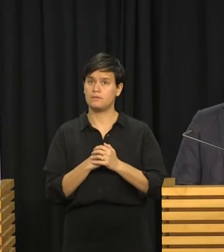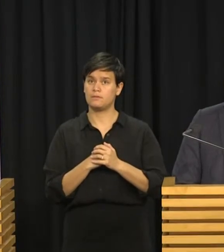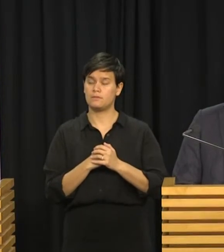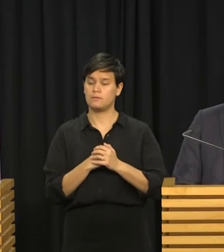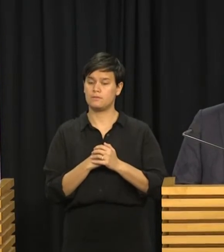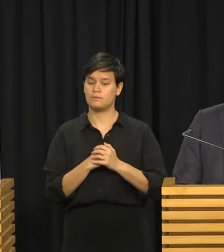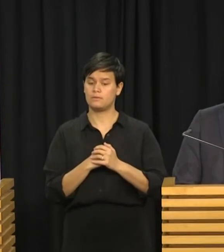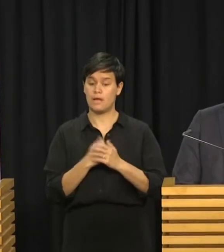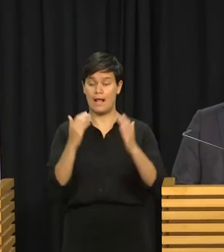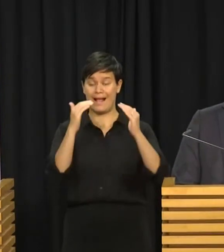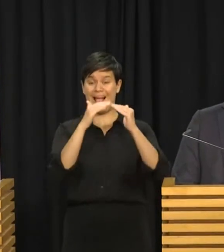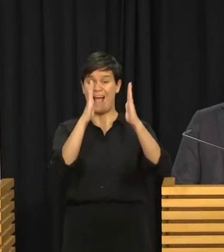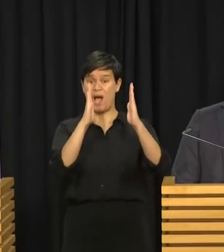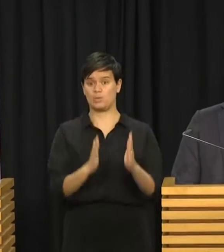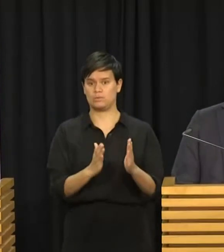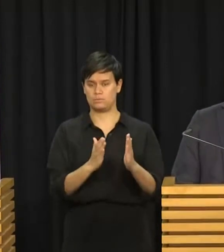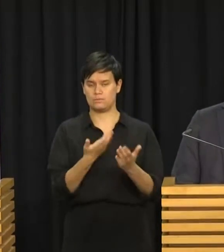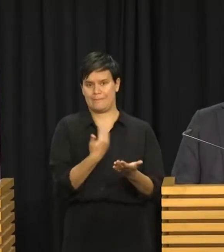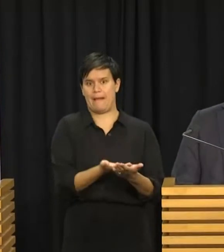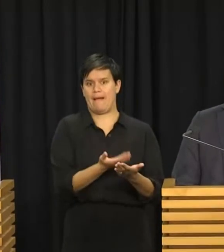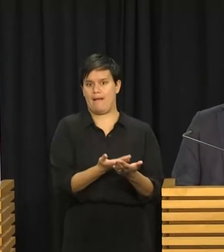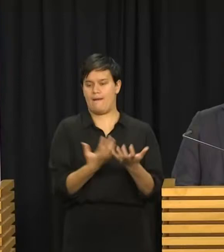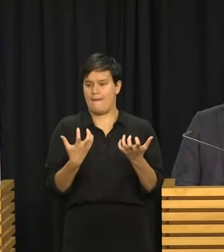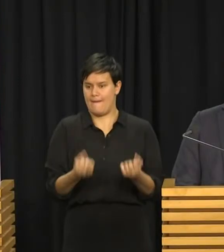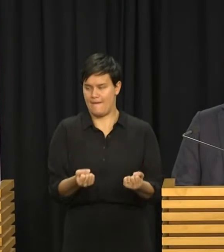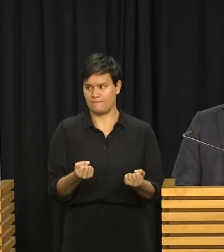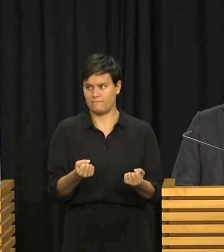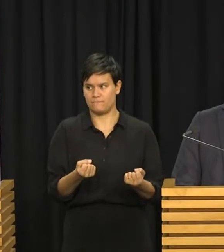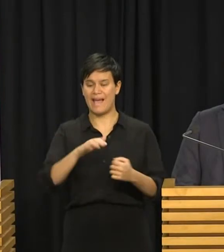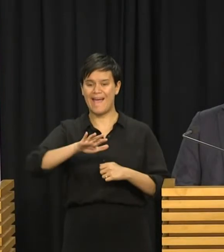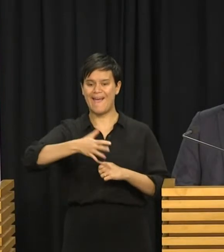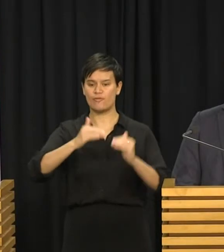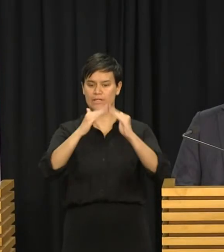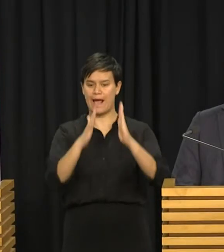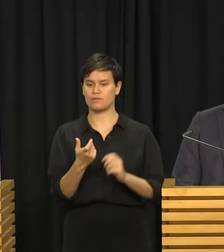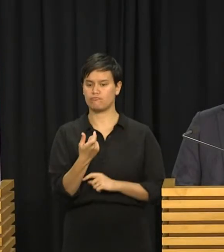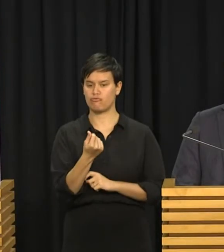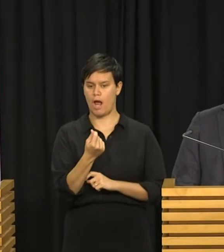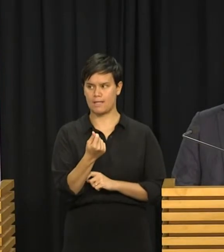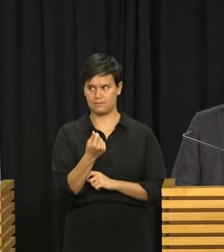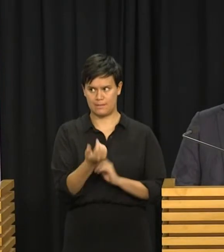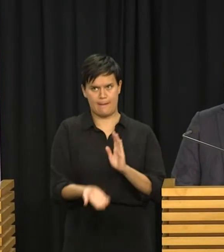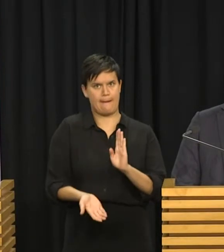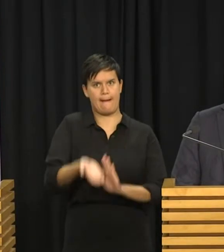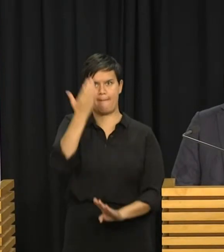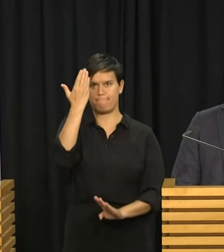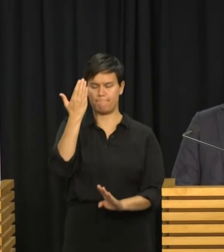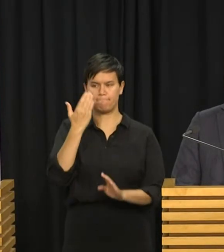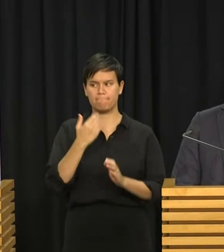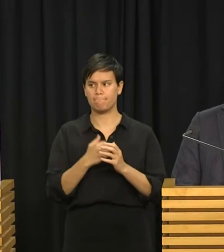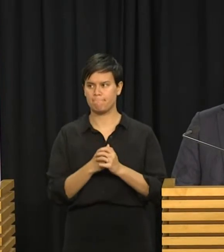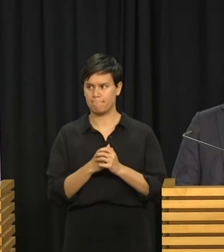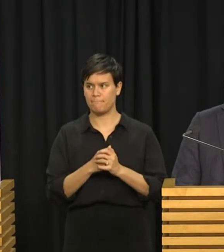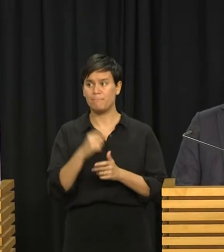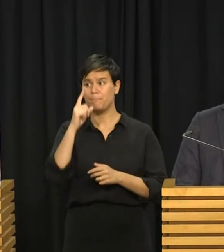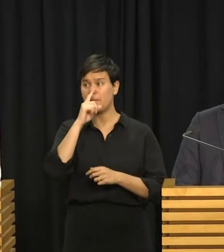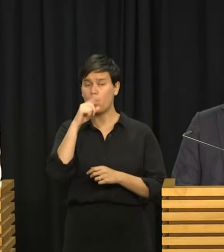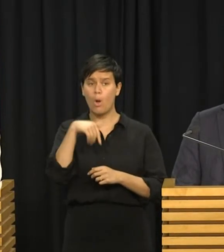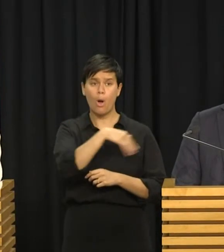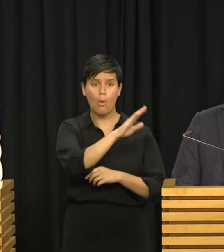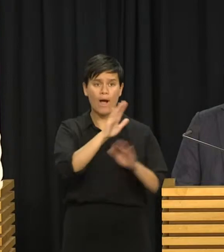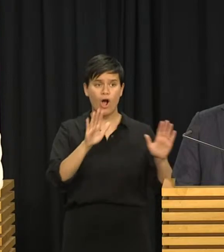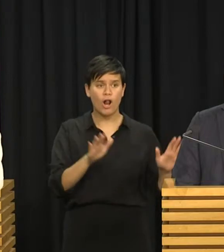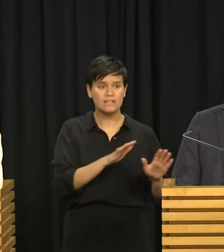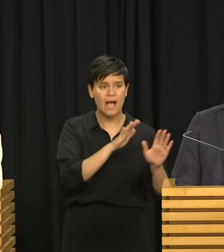the average house price has risen by nearly 7% in the past 3 months, during which time people have been on holiday, and